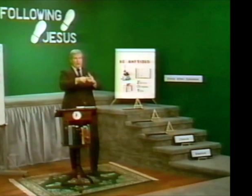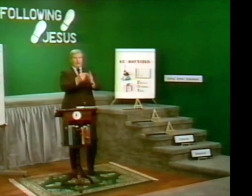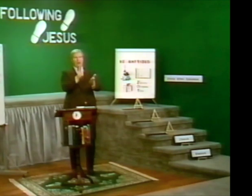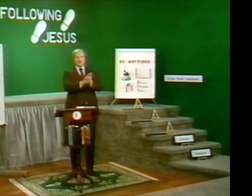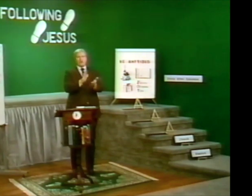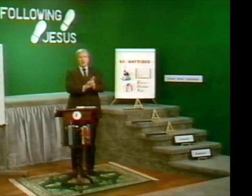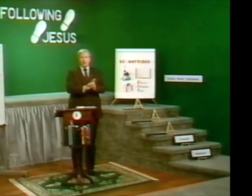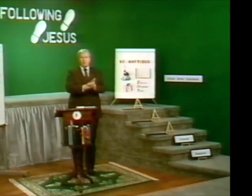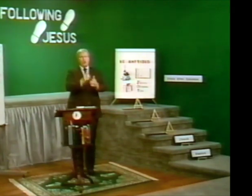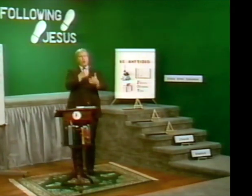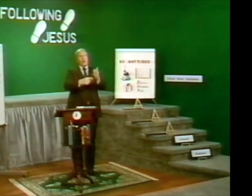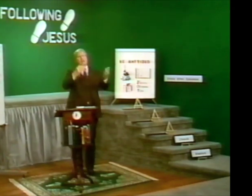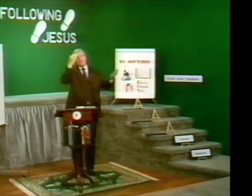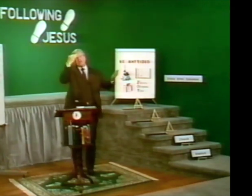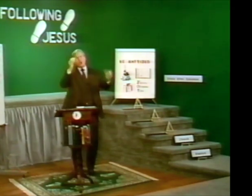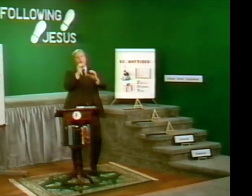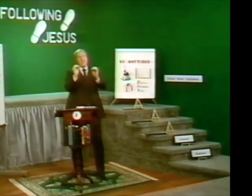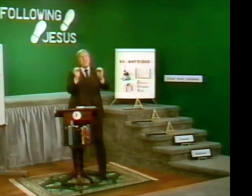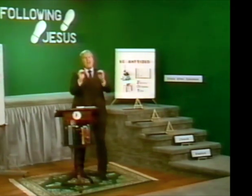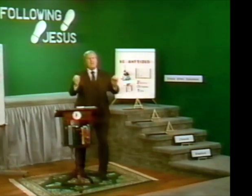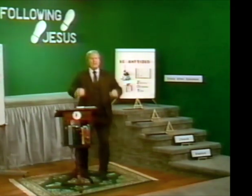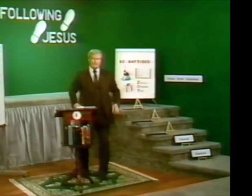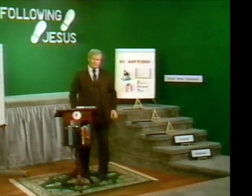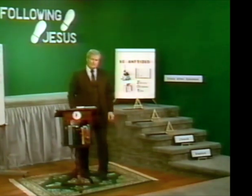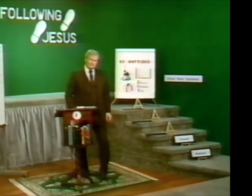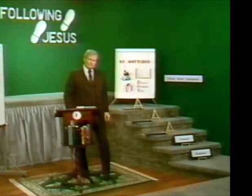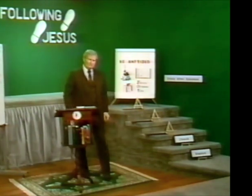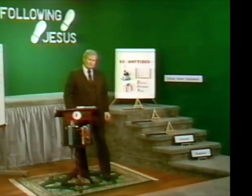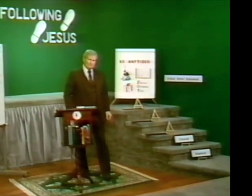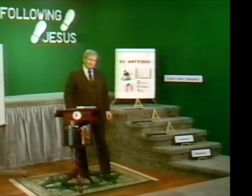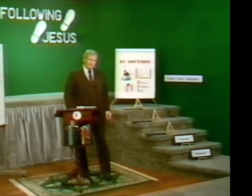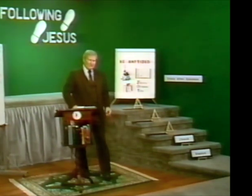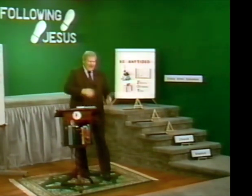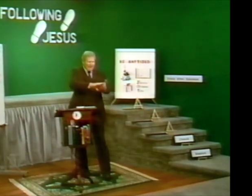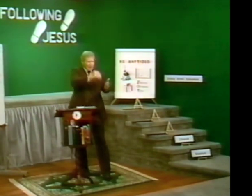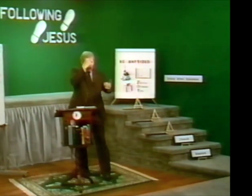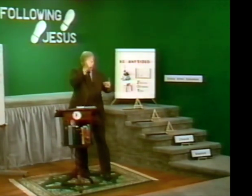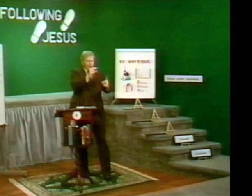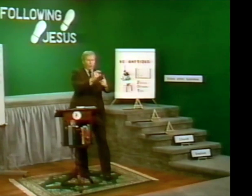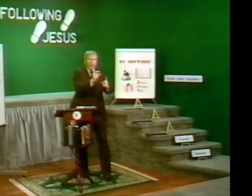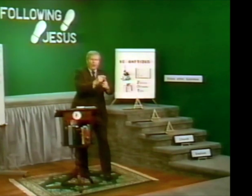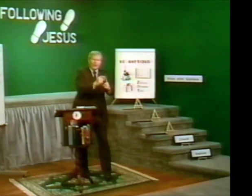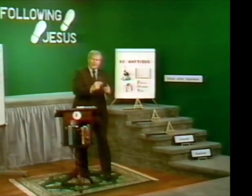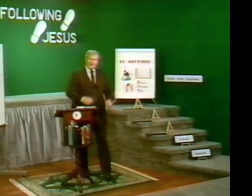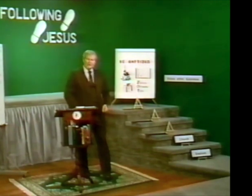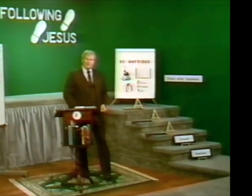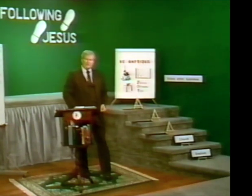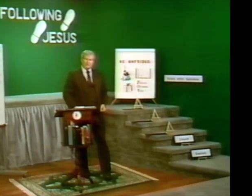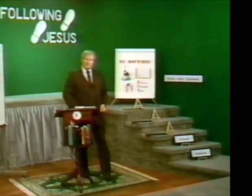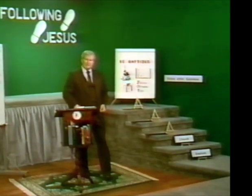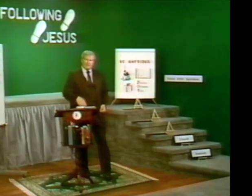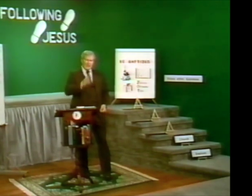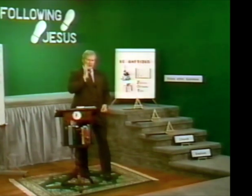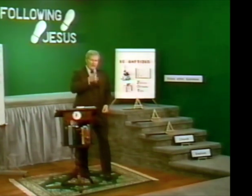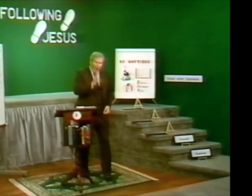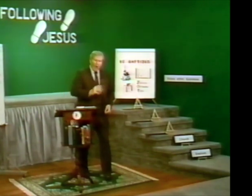start school, what do they know? Nothing. They have to learn words, to